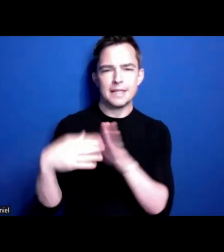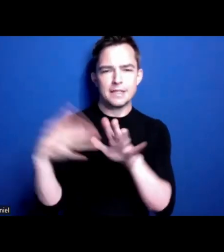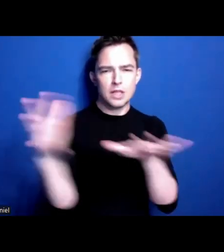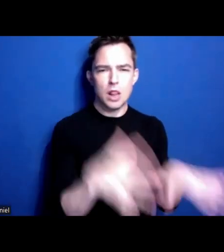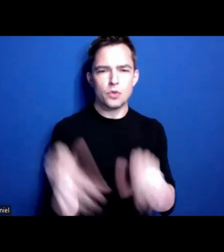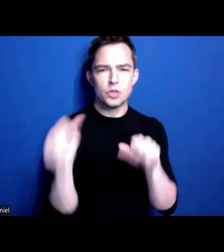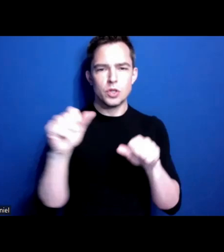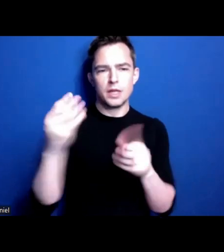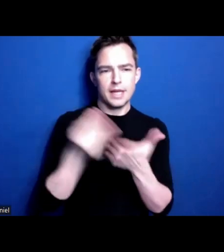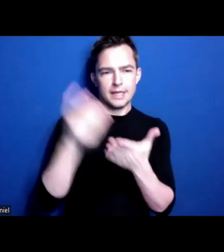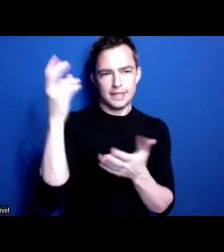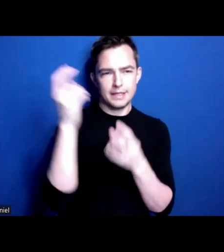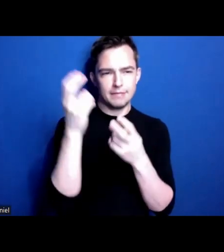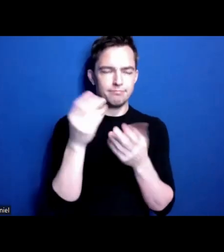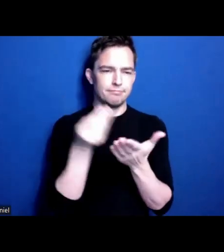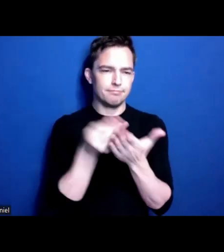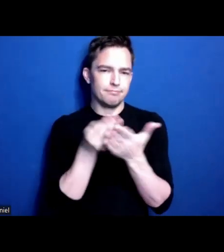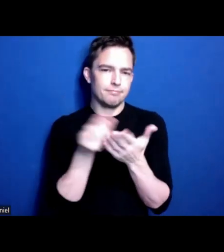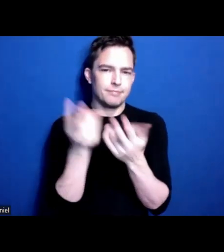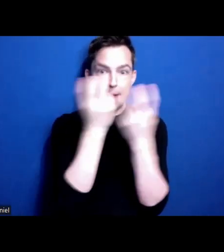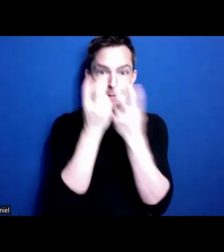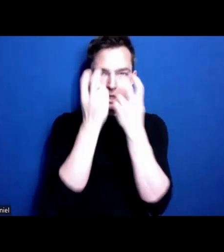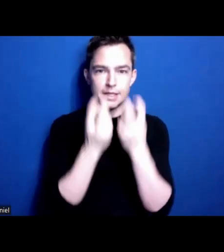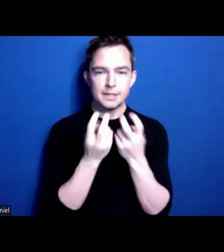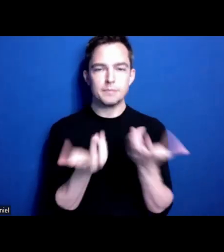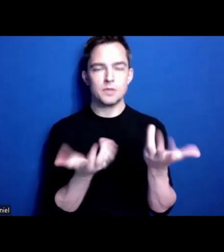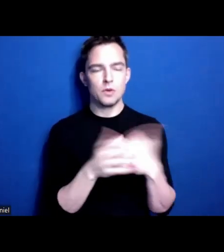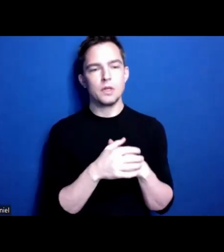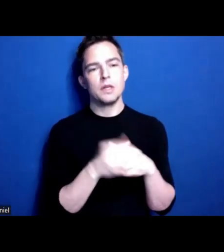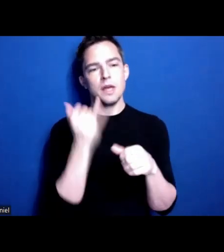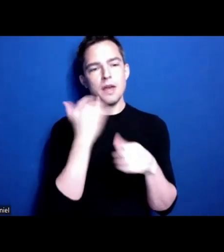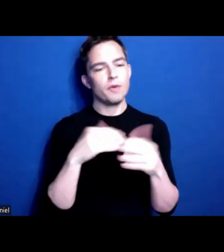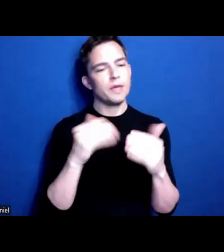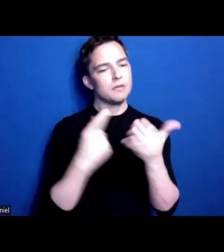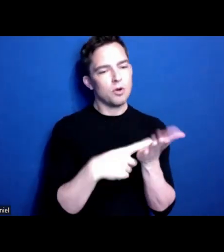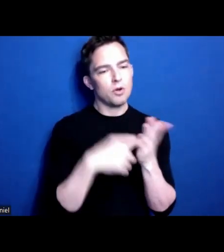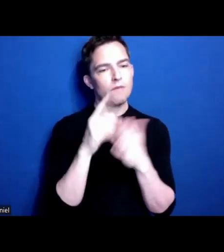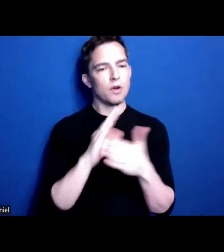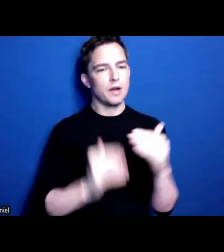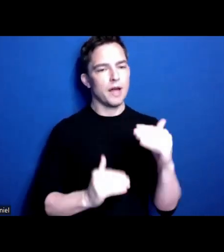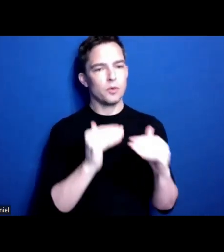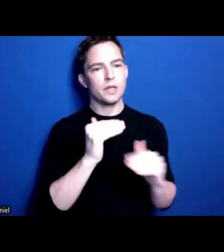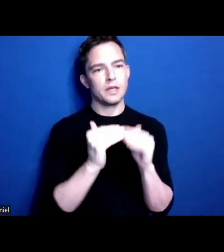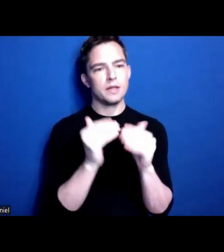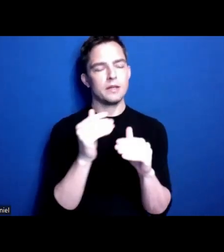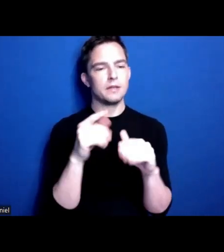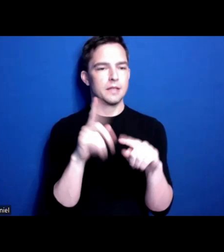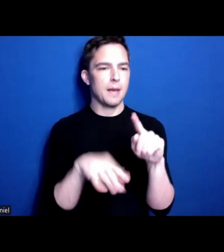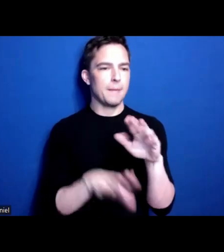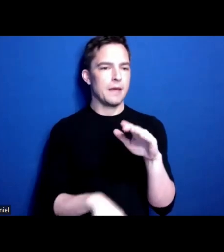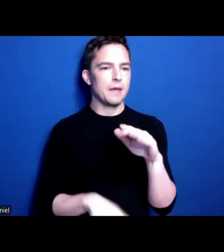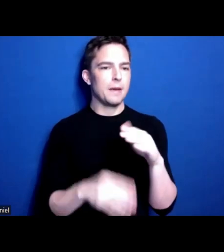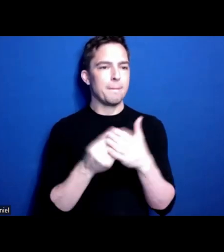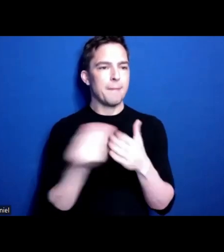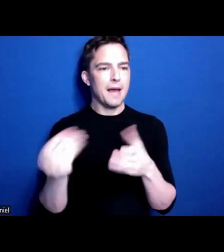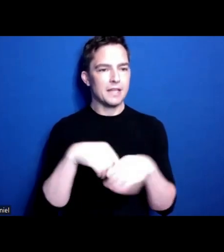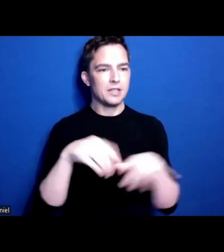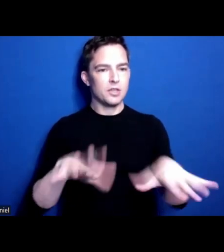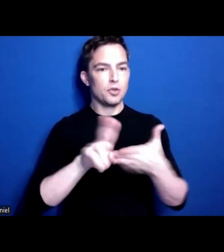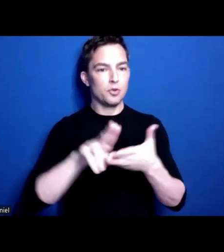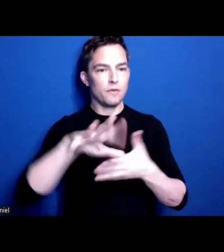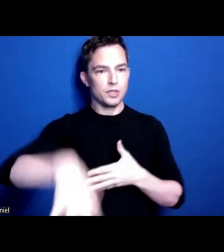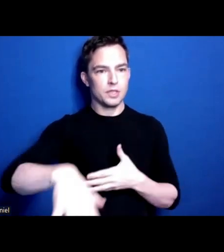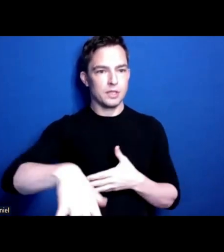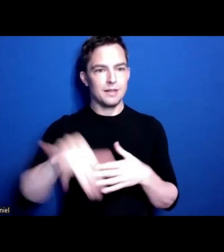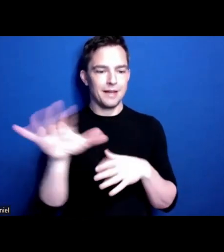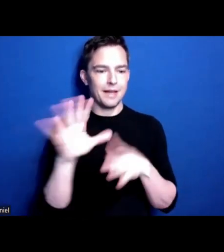capitalism. If we are to argue for equity, it mustn't be about buying into the university we have, as suggested